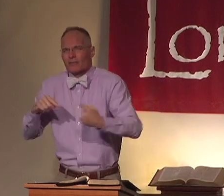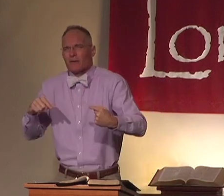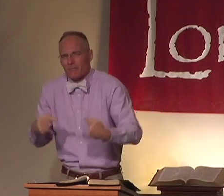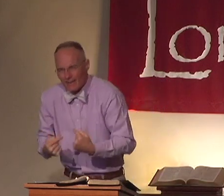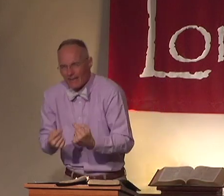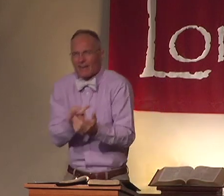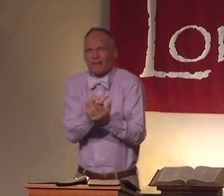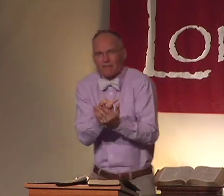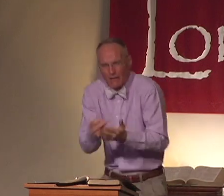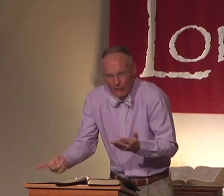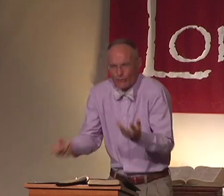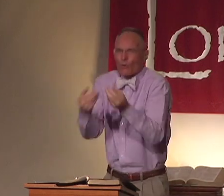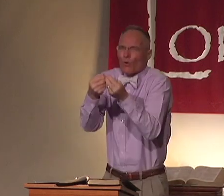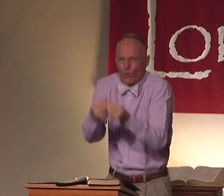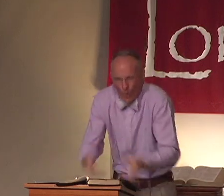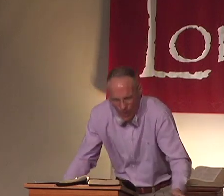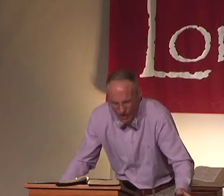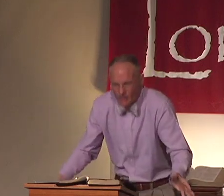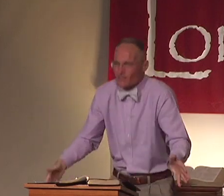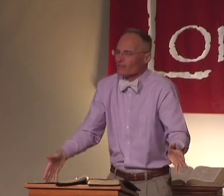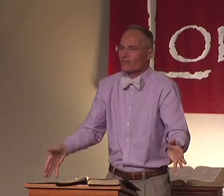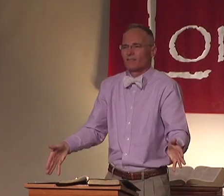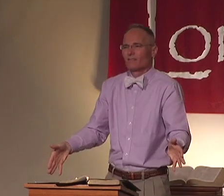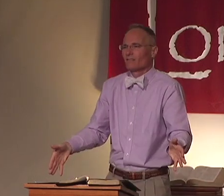struggles, challenges, pains, failures, losses.